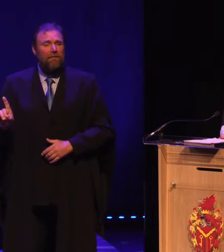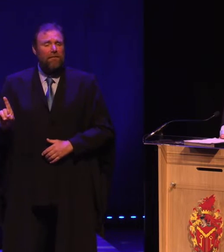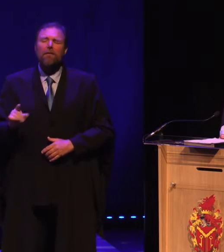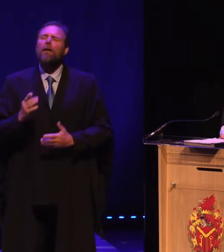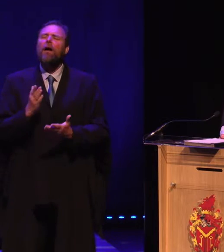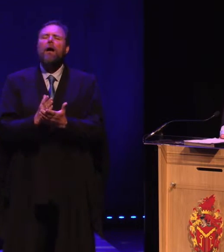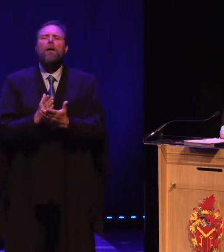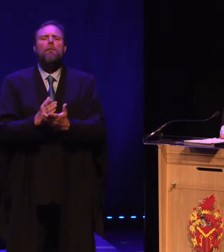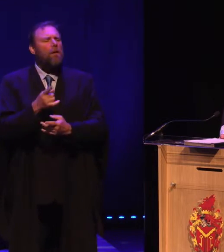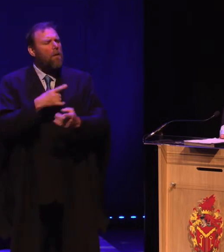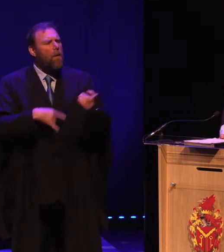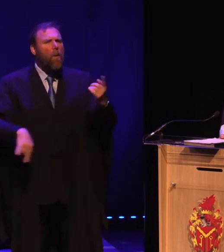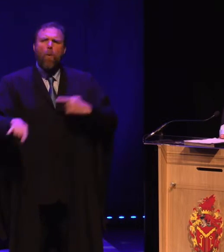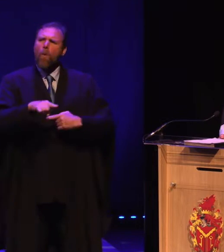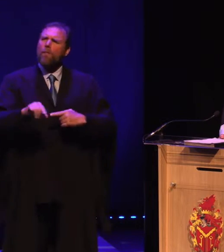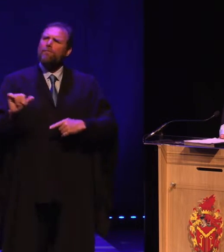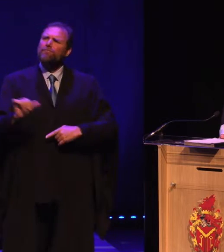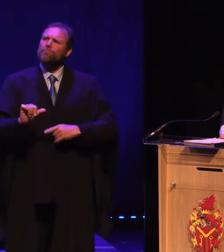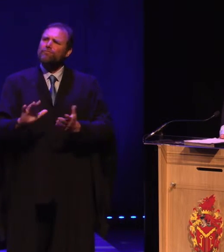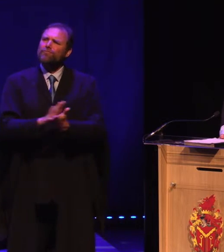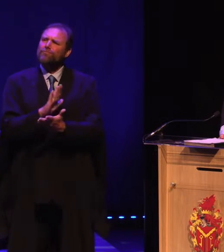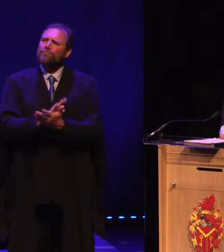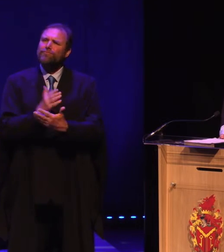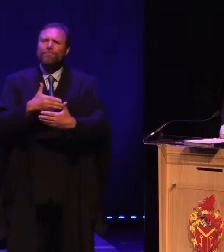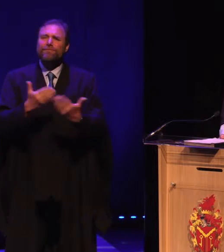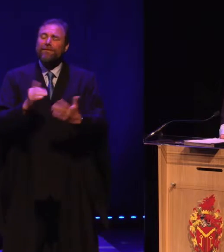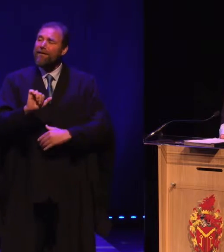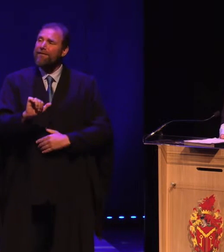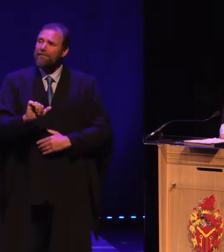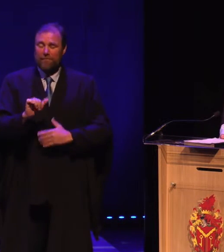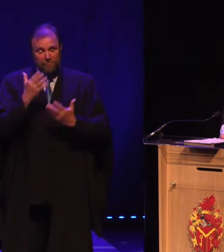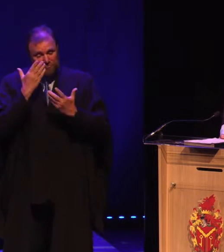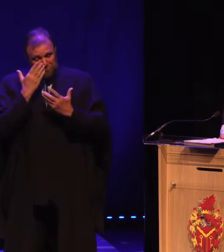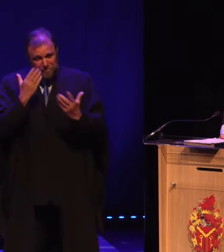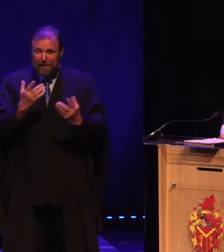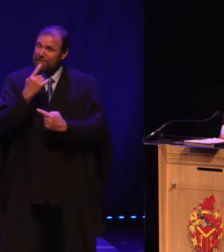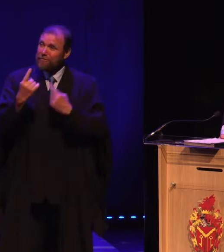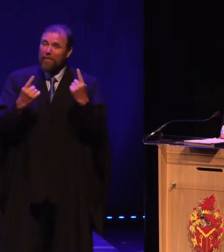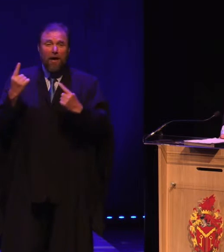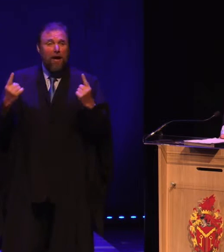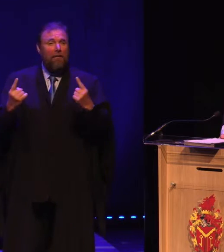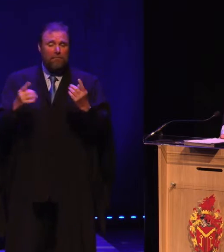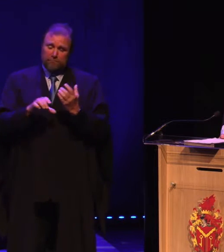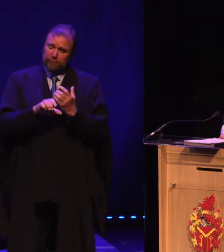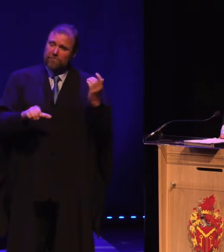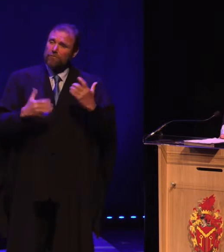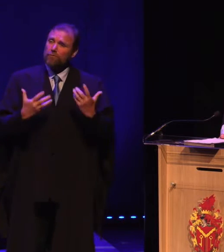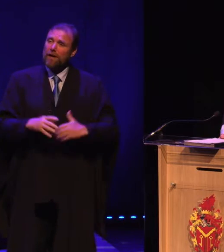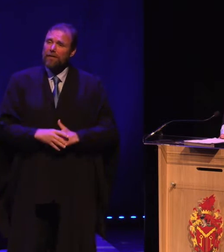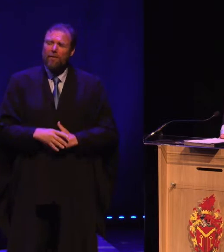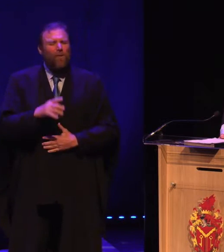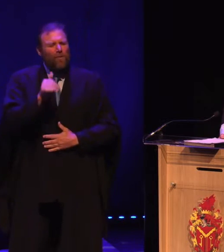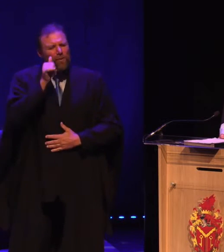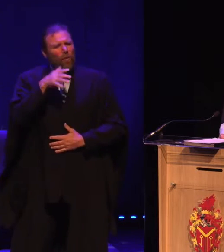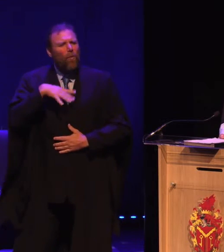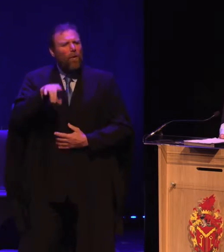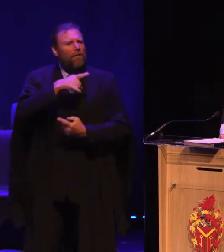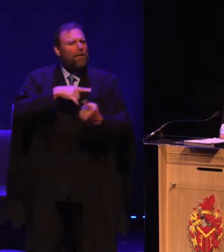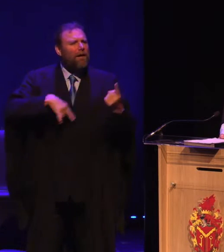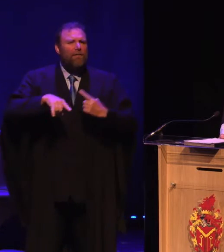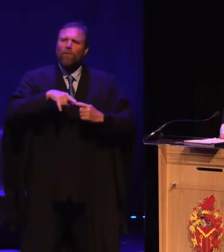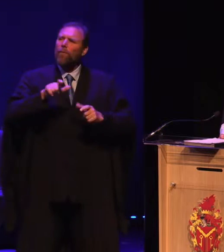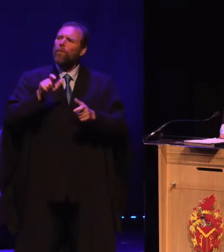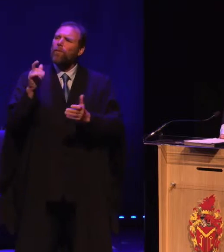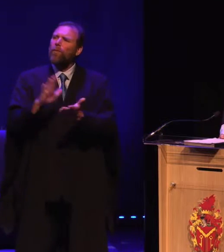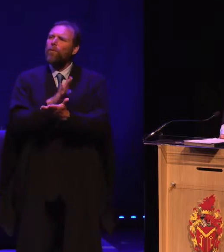all to enjoy the day. So ask you to respect others who are also graduating with you. We know that you want everyone to enjoy the day